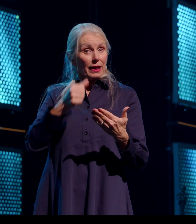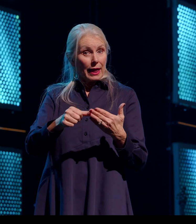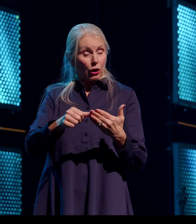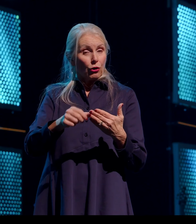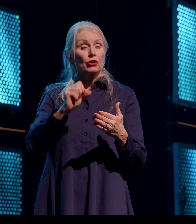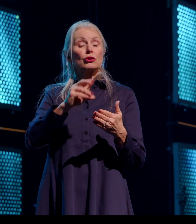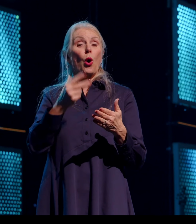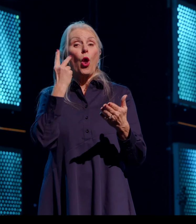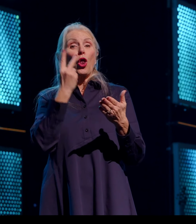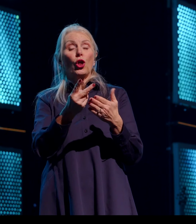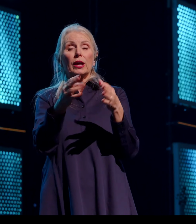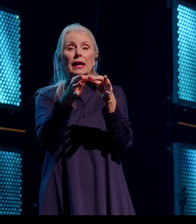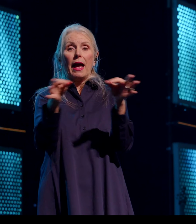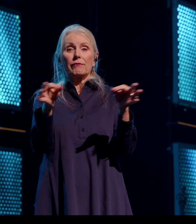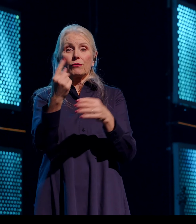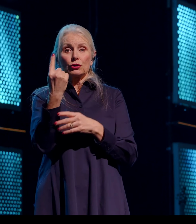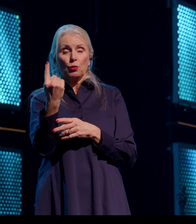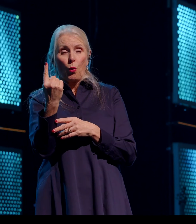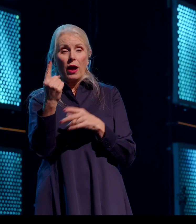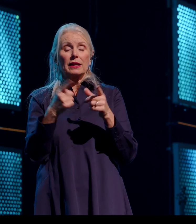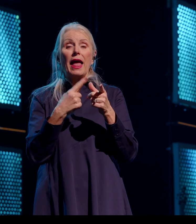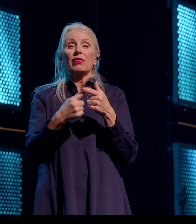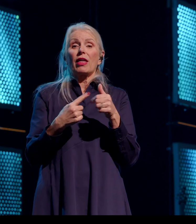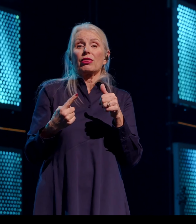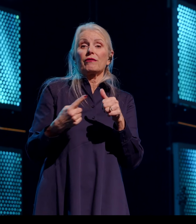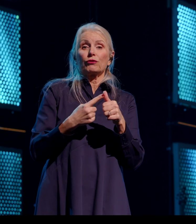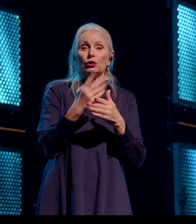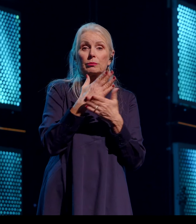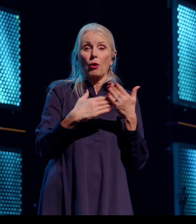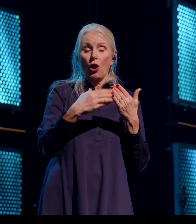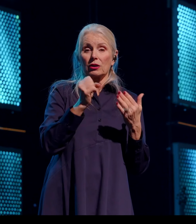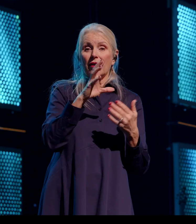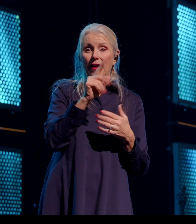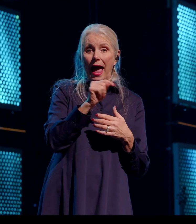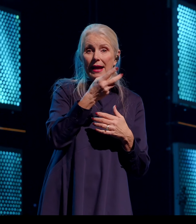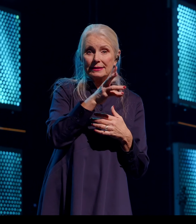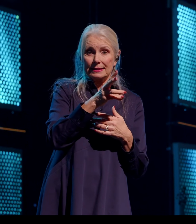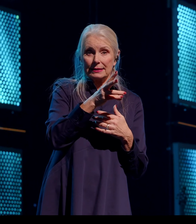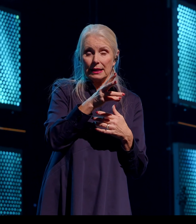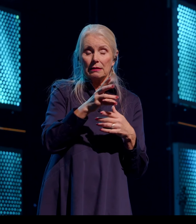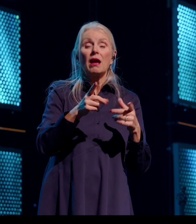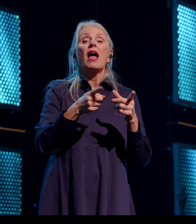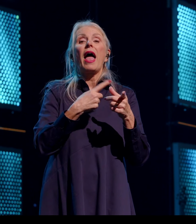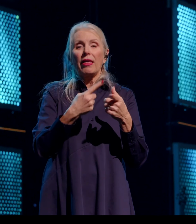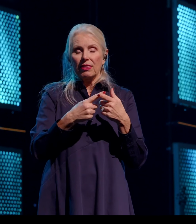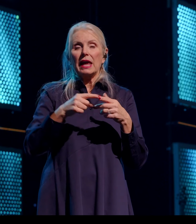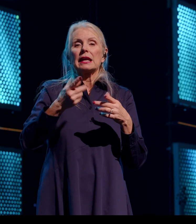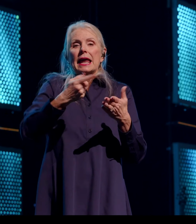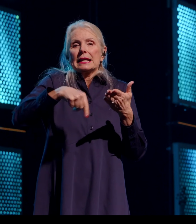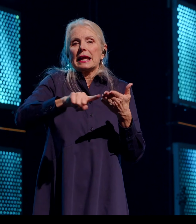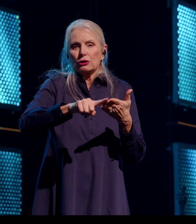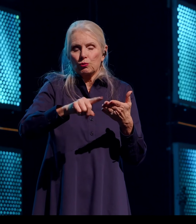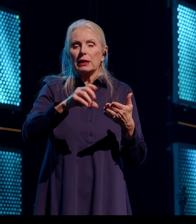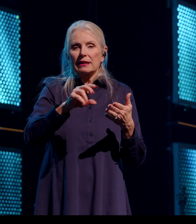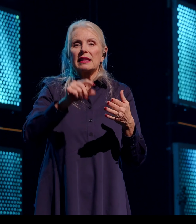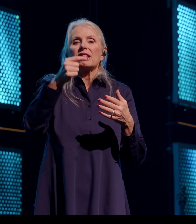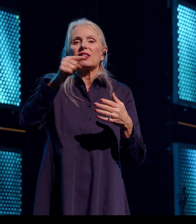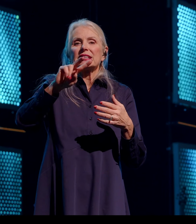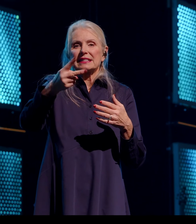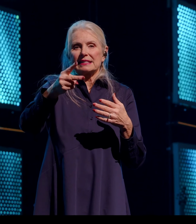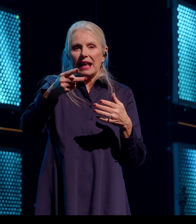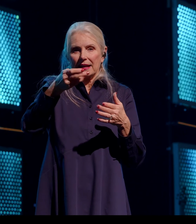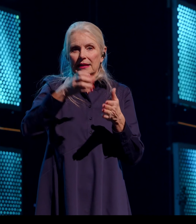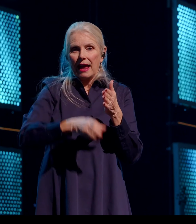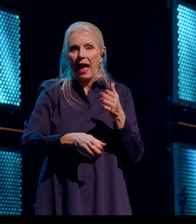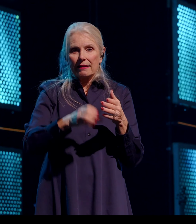looking at verse 1 today in the first half of Acts 16, and then verse 2 next week with the second half of Acts 16. So you might want to start